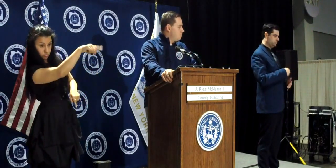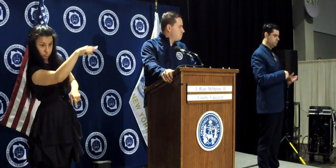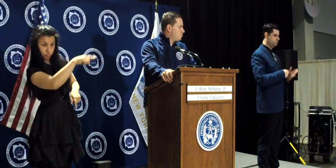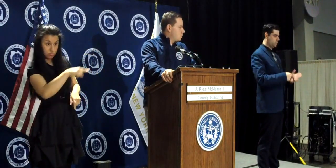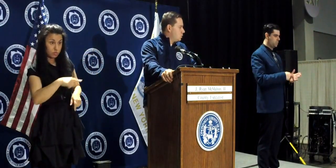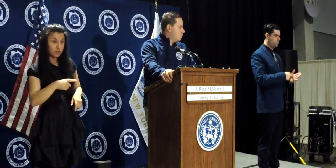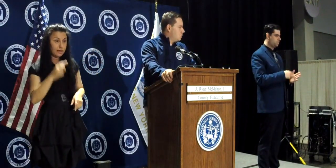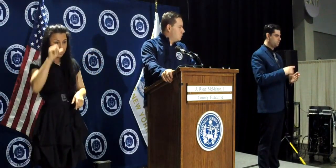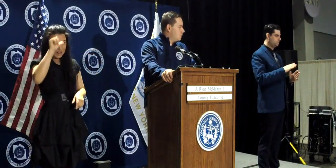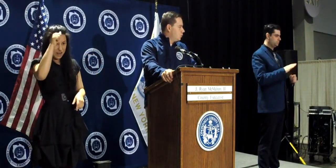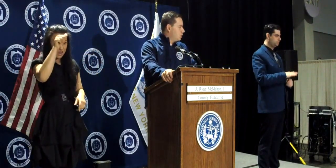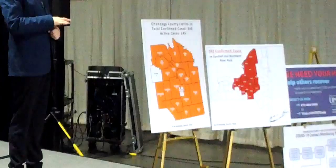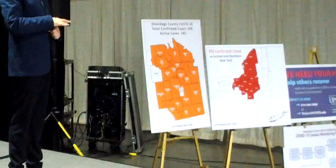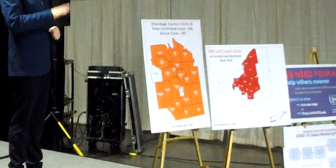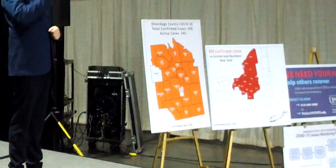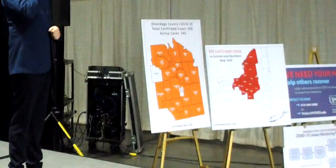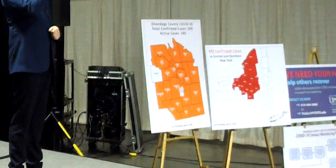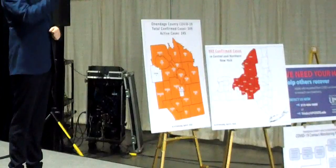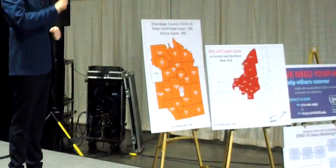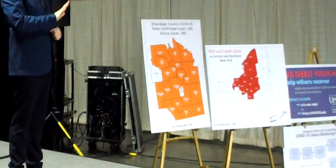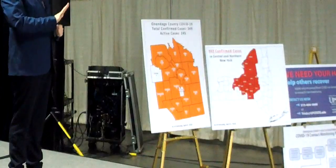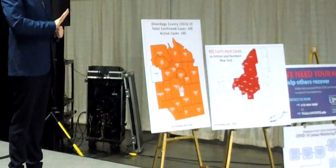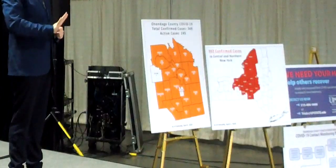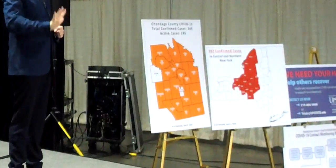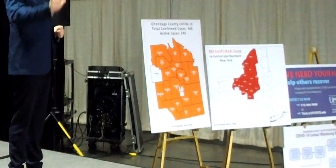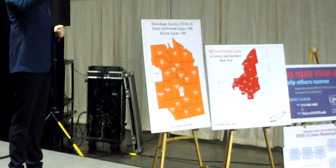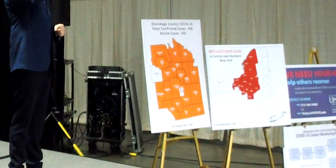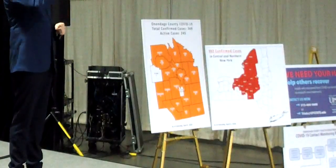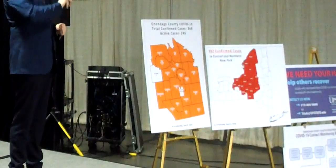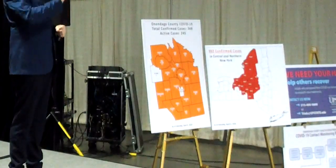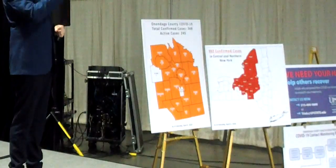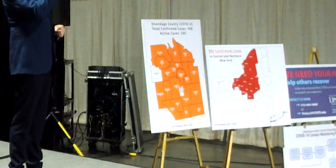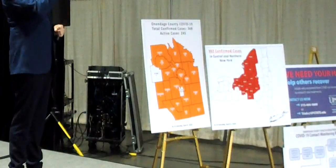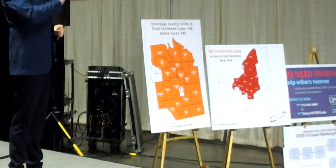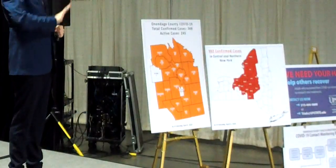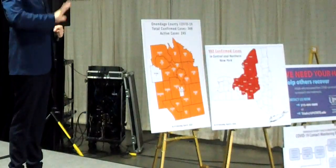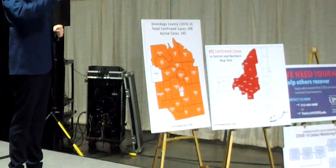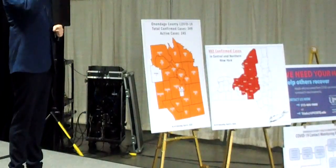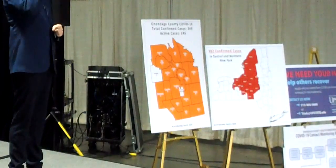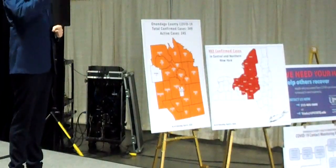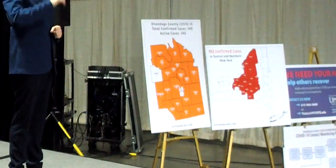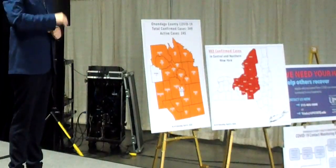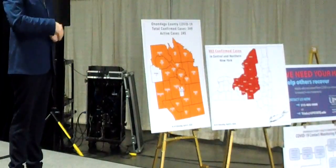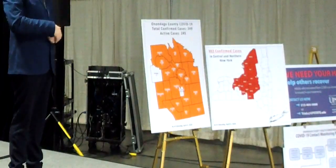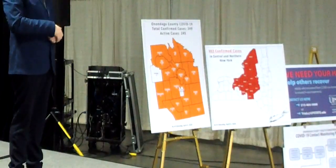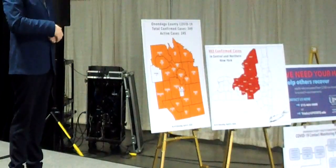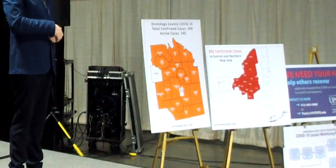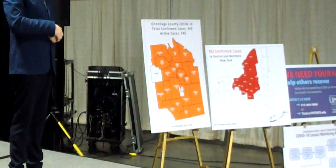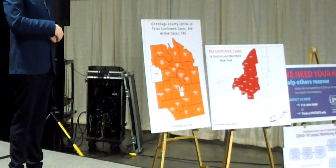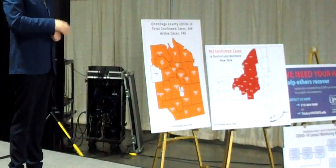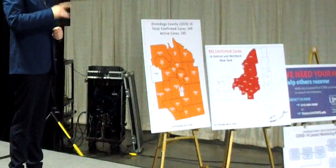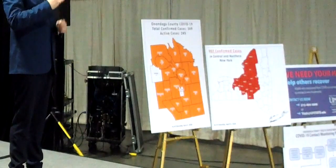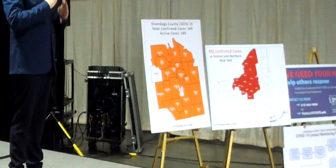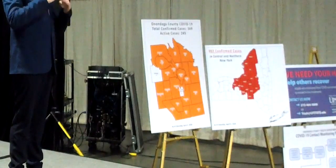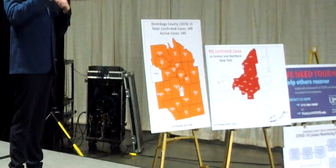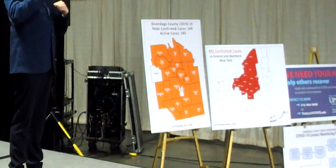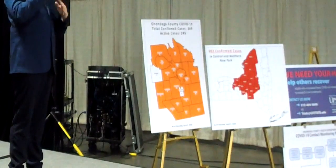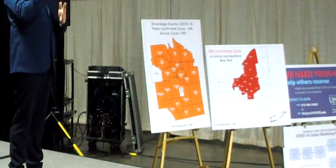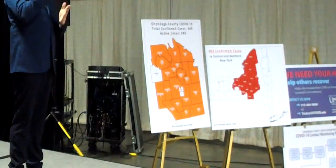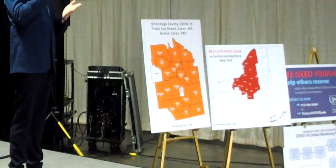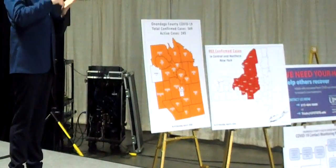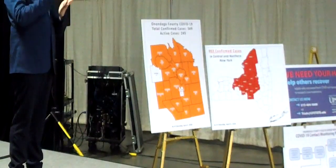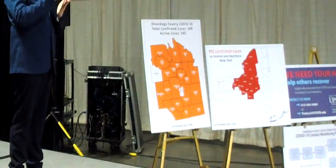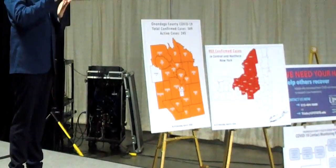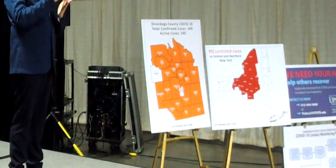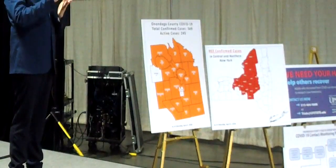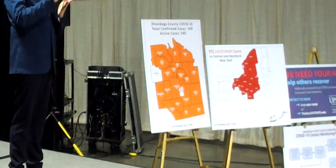a region of over 1 million people where our hospitals support that. That's the healthcare region of central